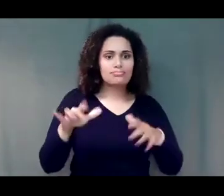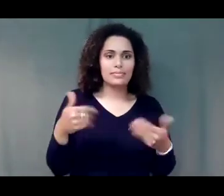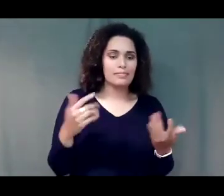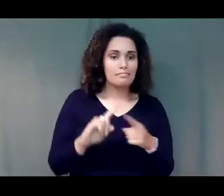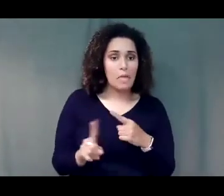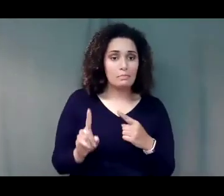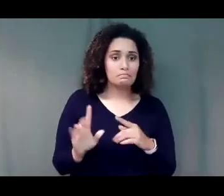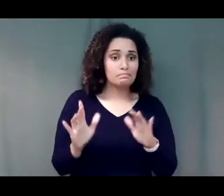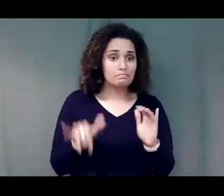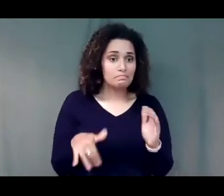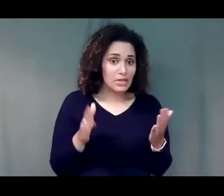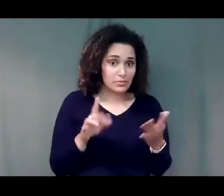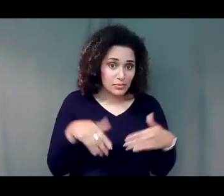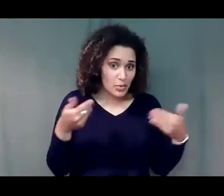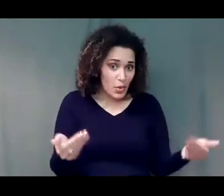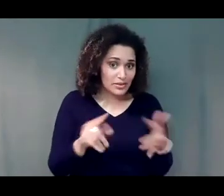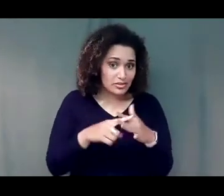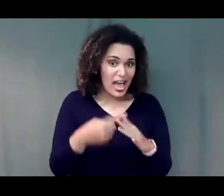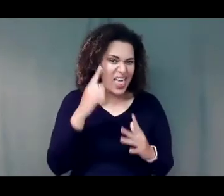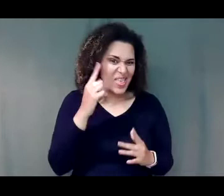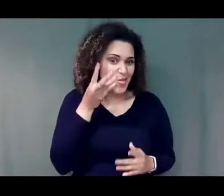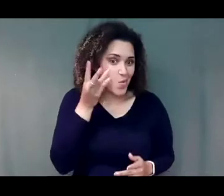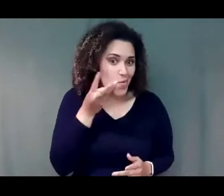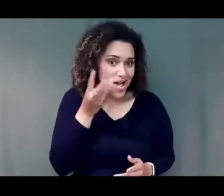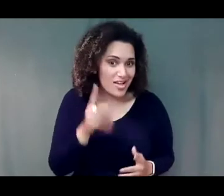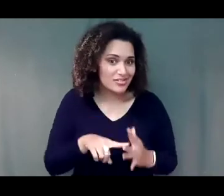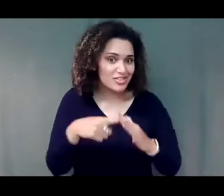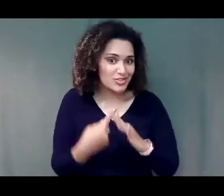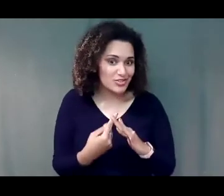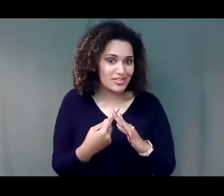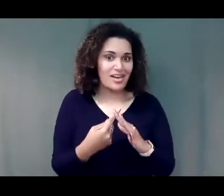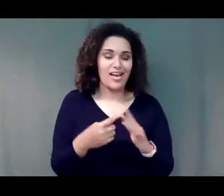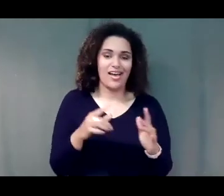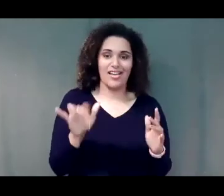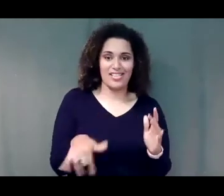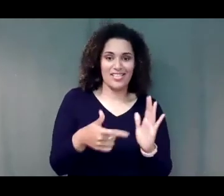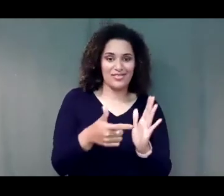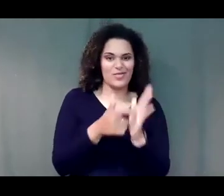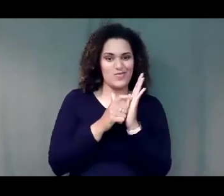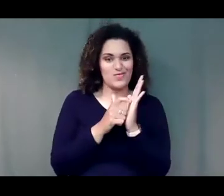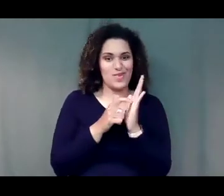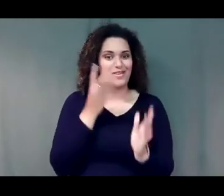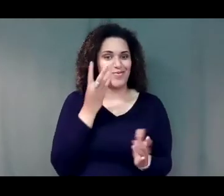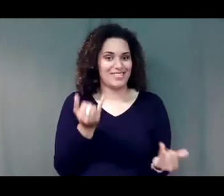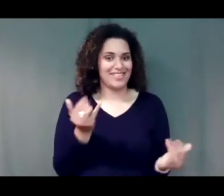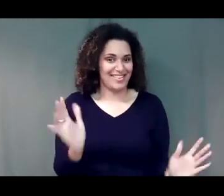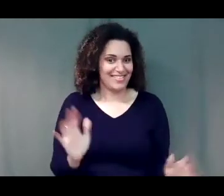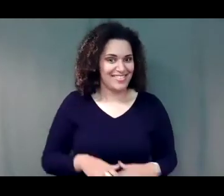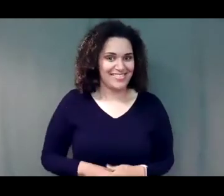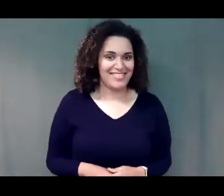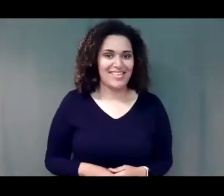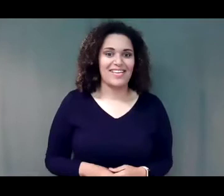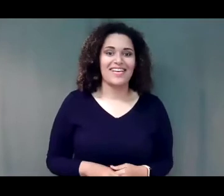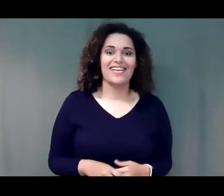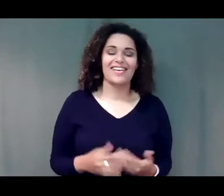started. Yeah. So great. I think we should start with the wine. I think it's a day that requires some wine. I think you're right. Just guessing. Wherever,